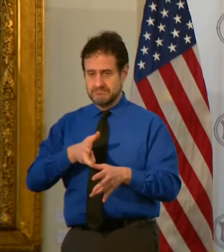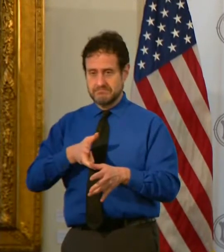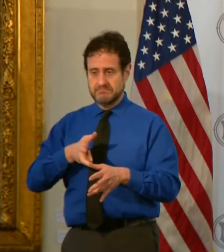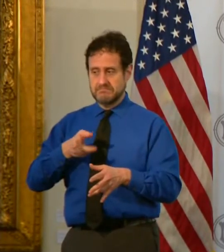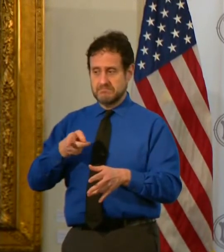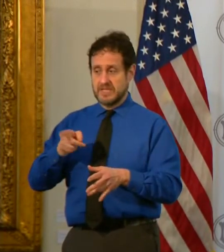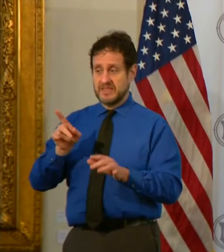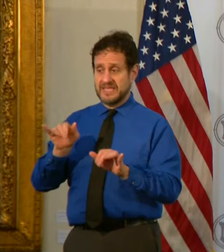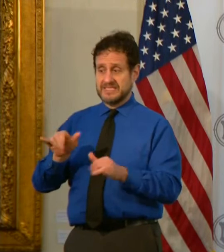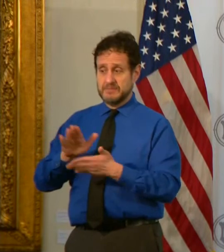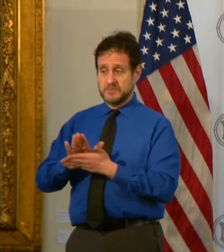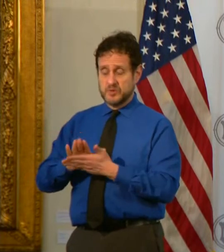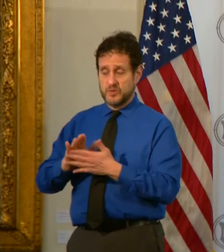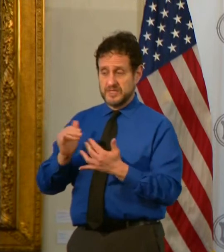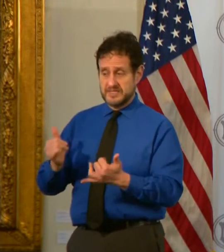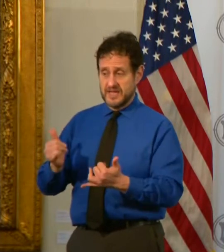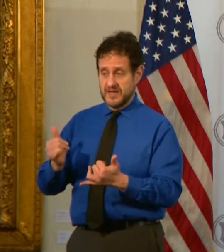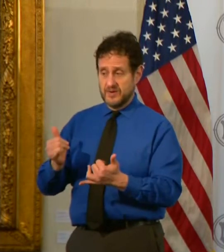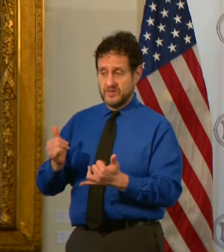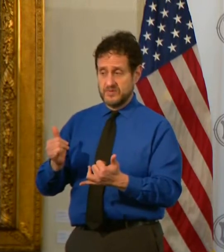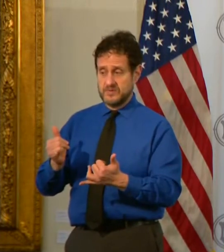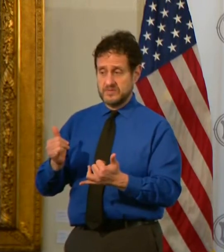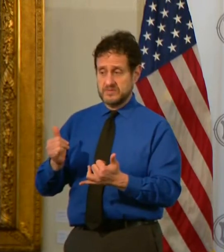North. Same building,